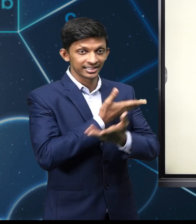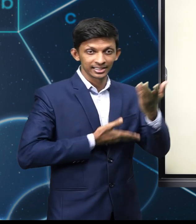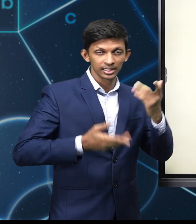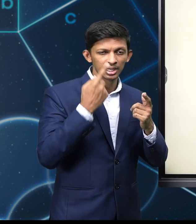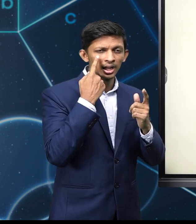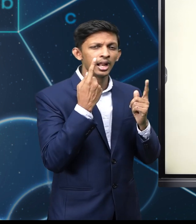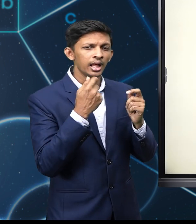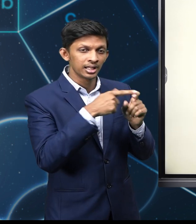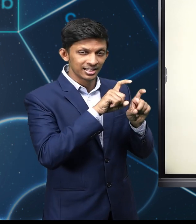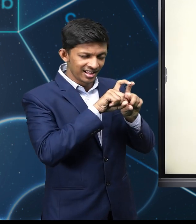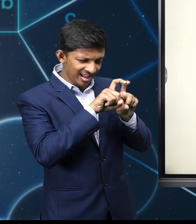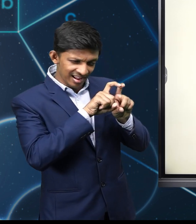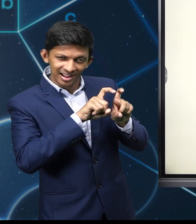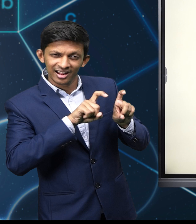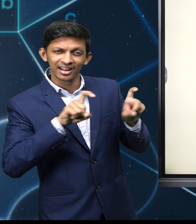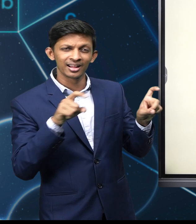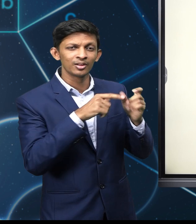consider the task of cleaning a school.